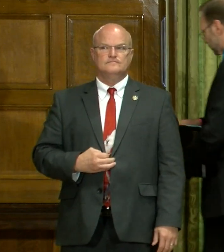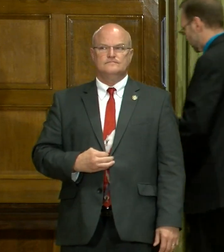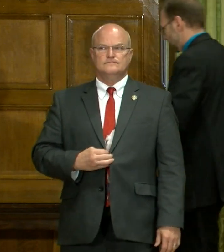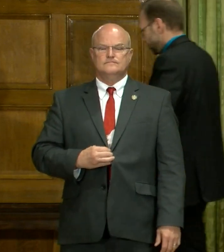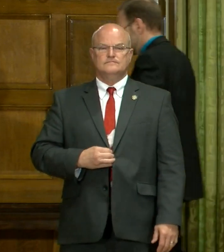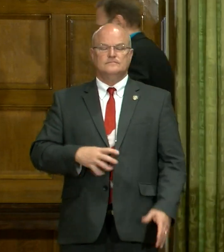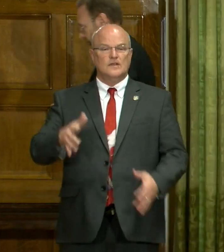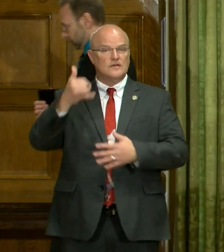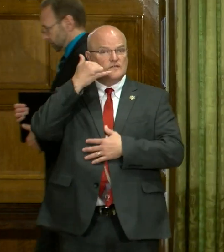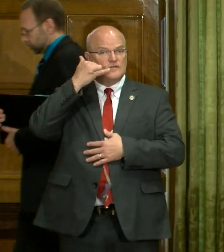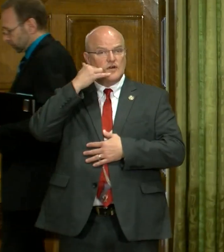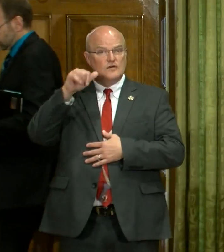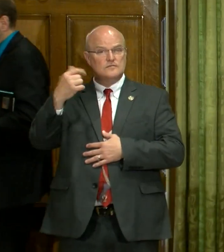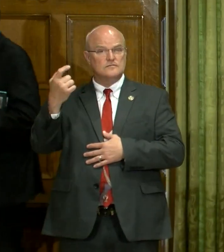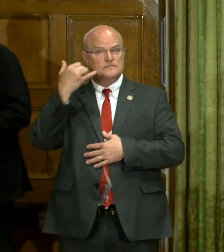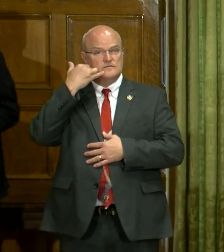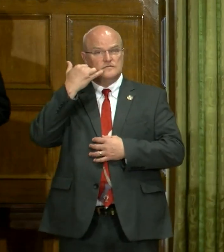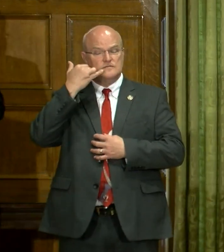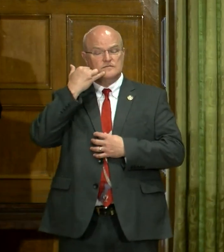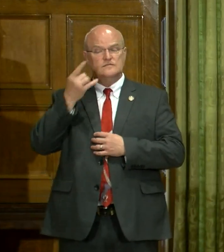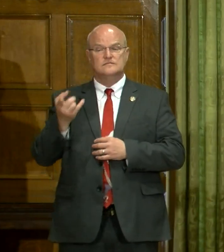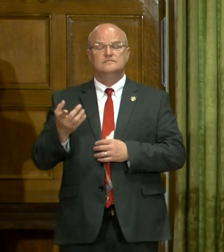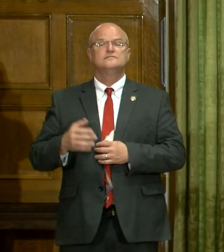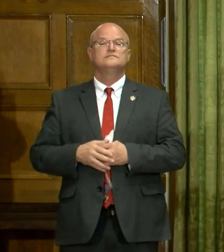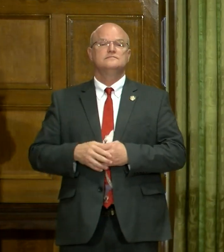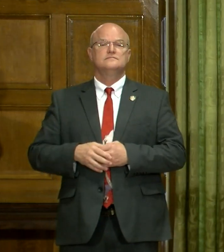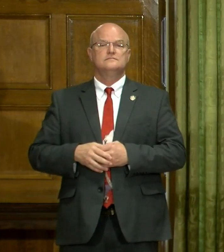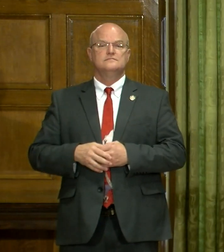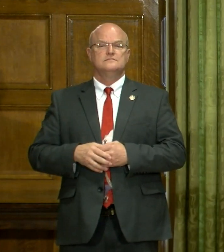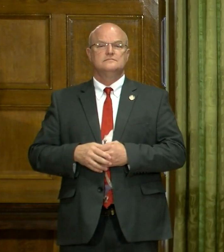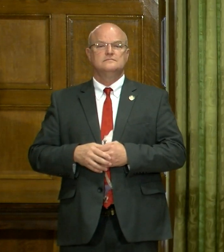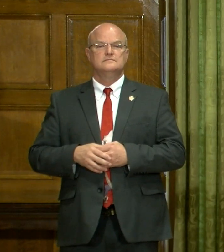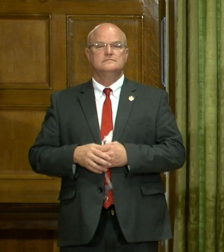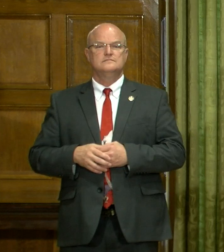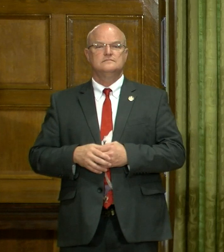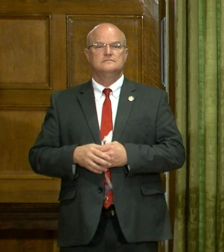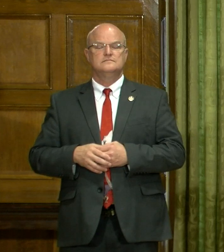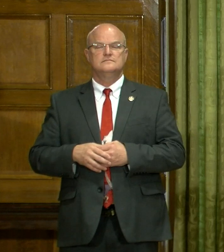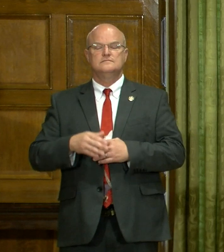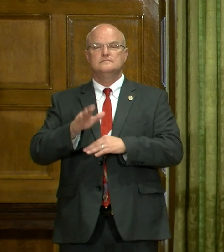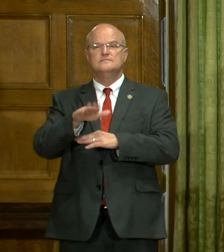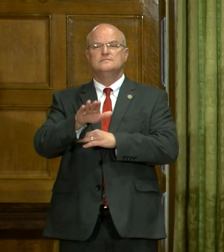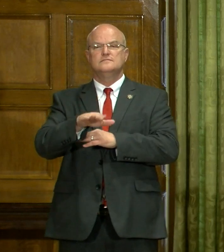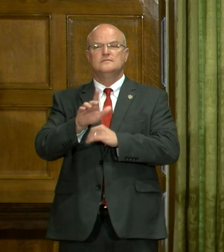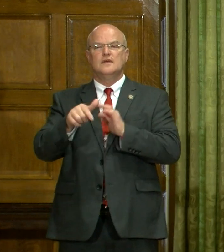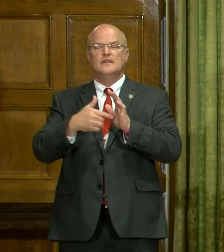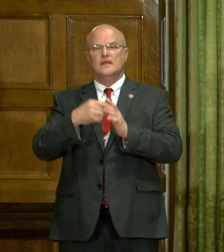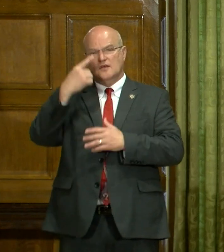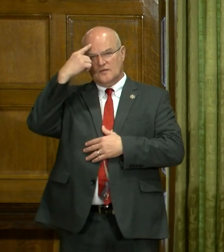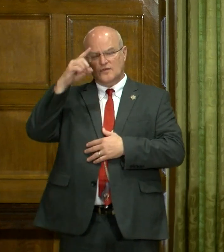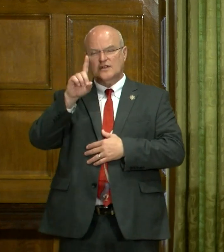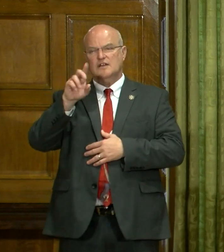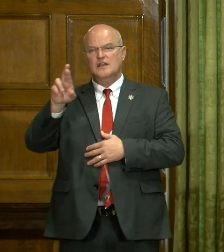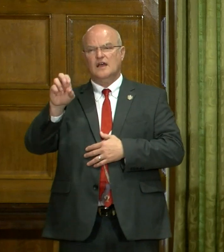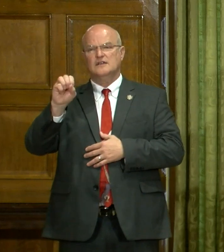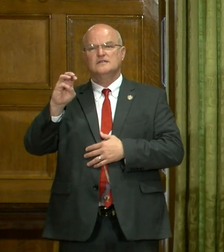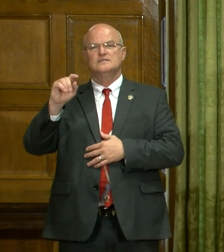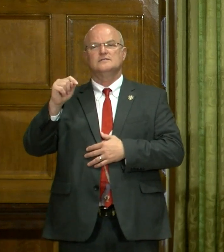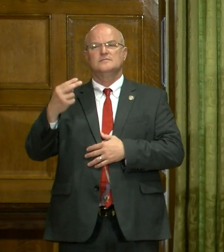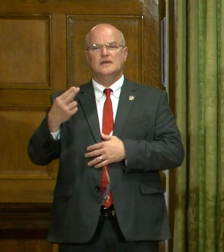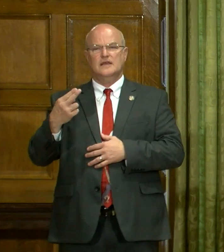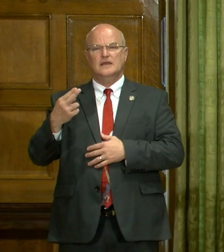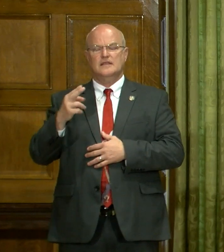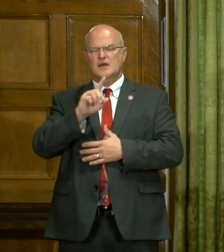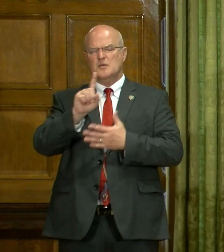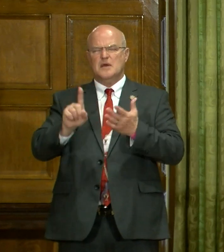Let's go remotely. Is there another question remotely? Good afternoon, Governor. I think this question is for Dr. Smith. About